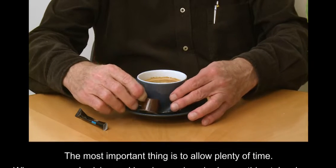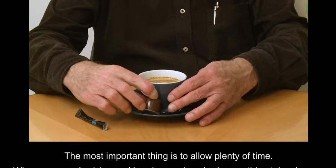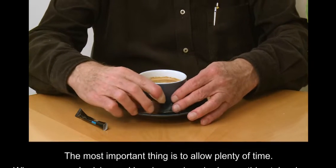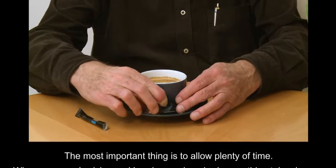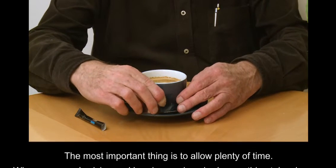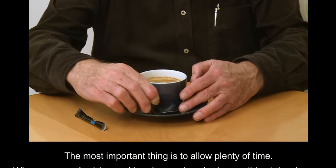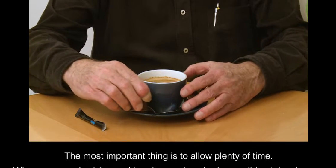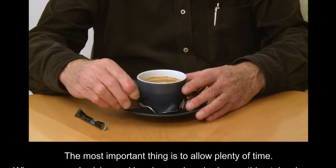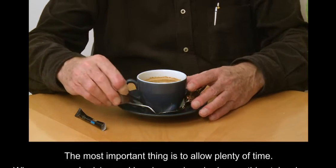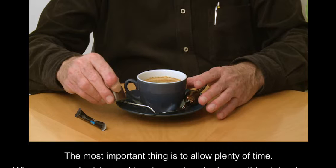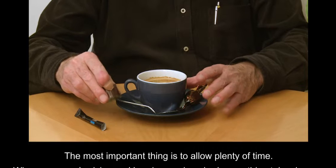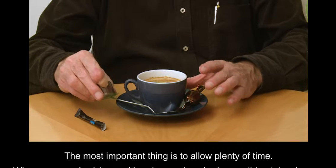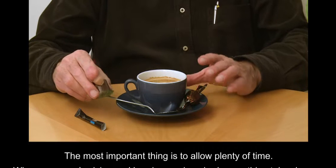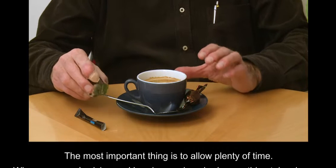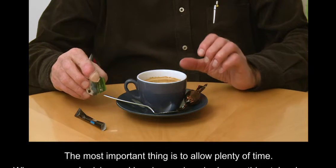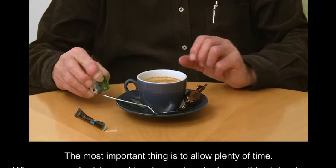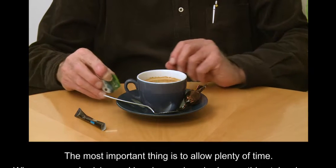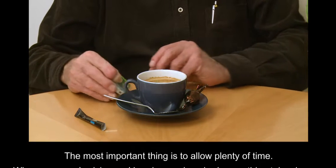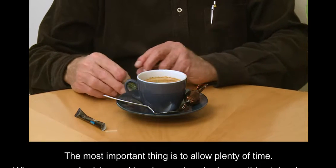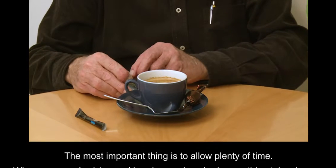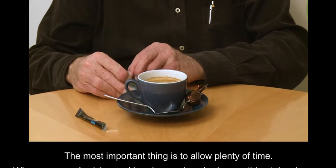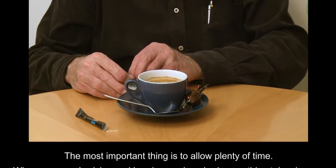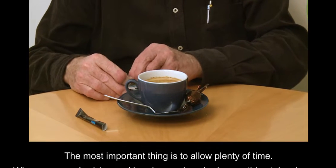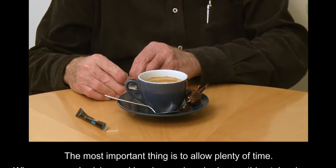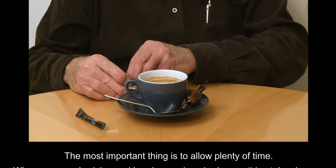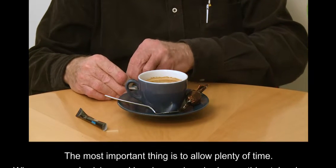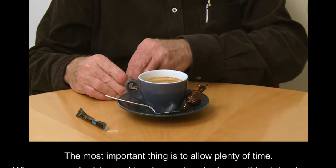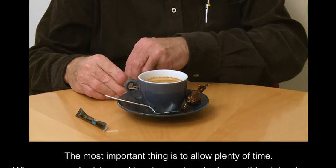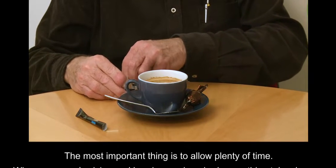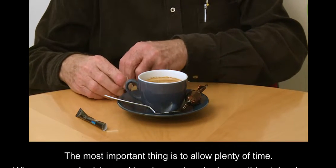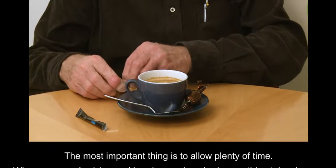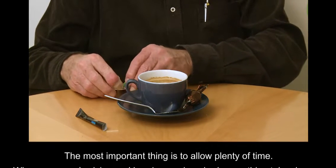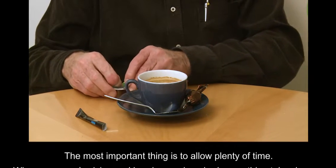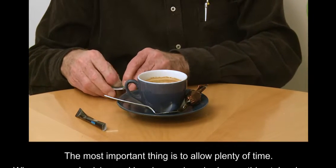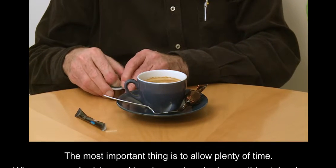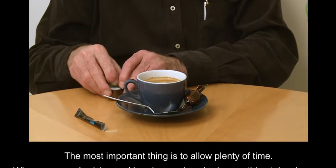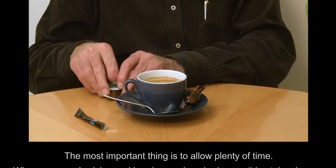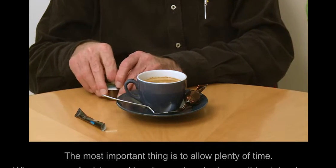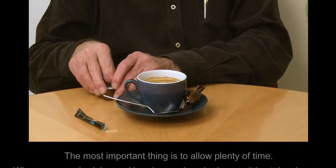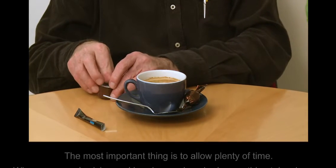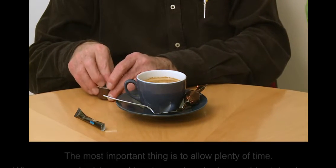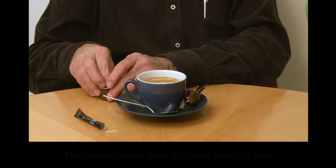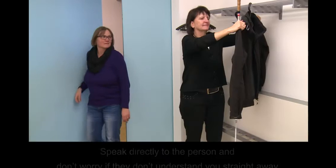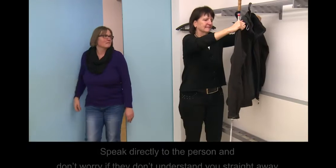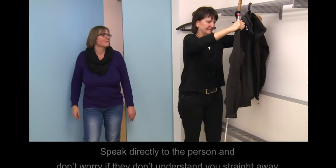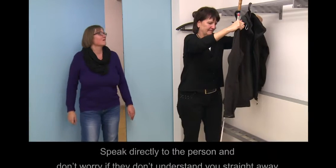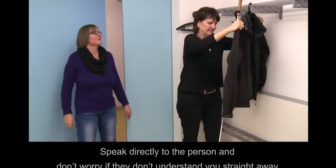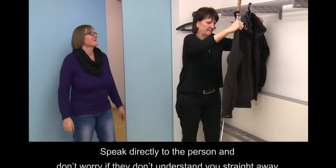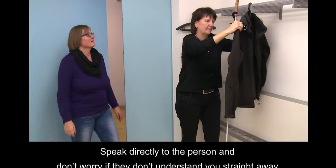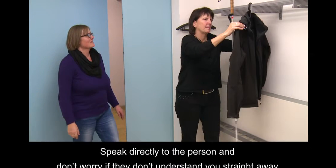time. When someone's vision and hearing are impaired, everything takes longer. Speak directly